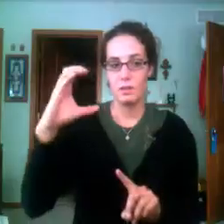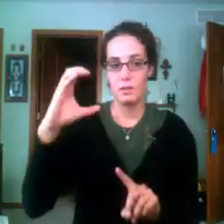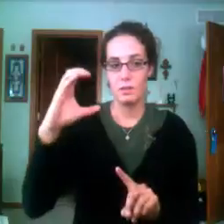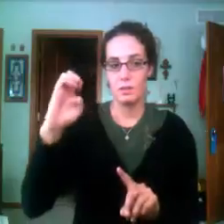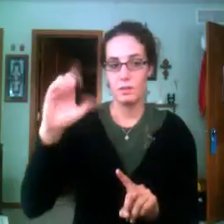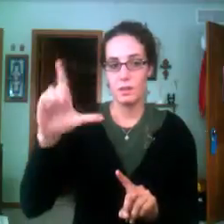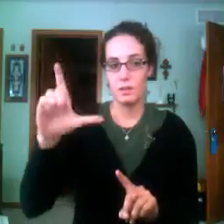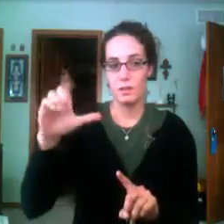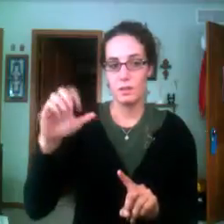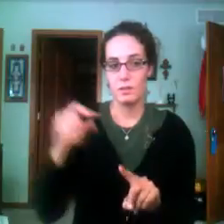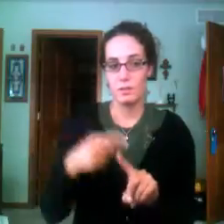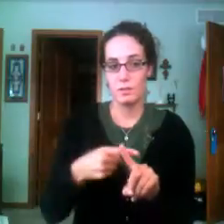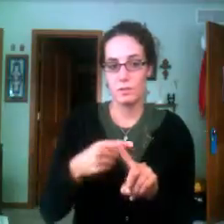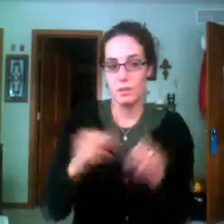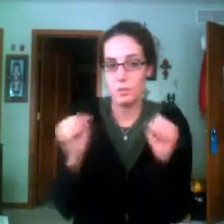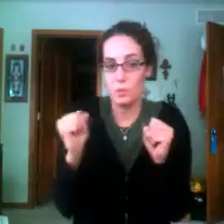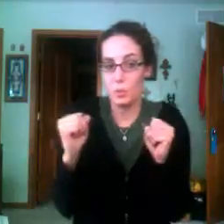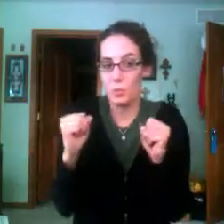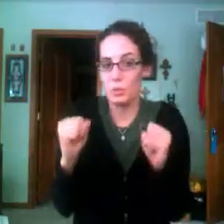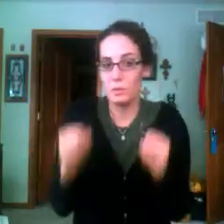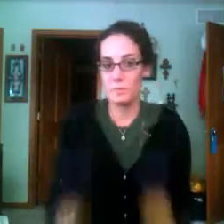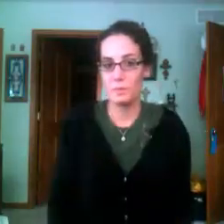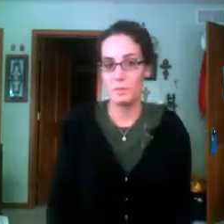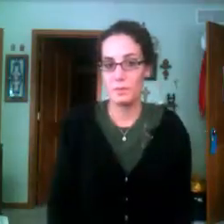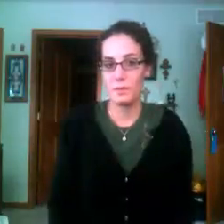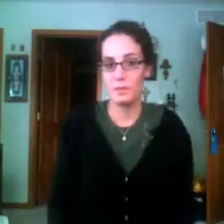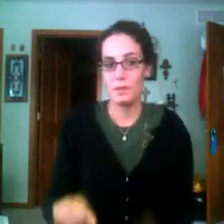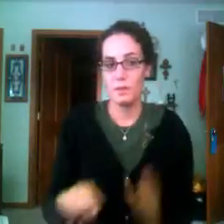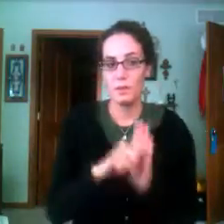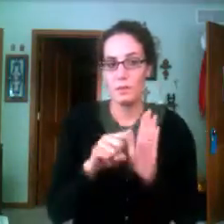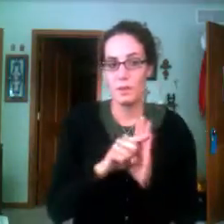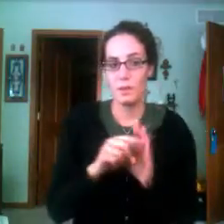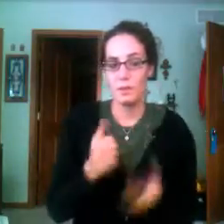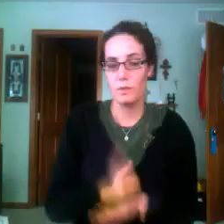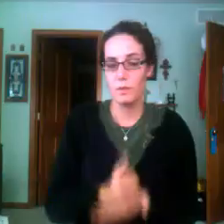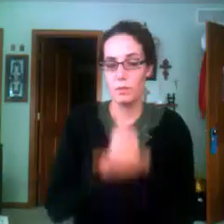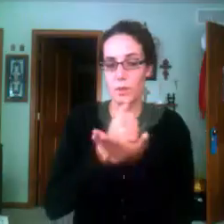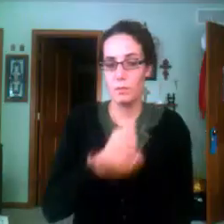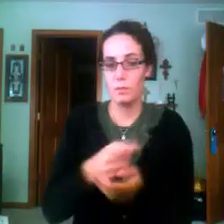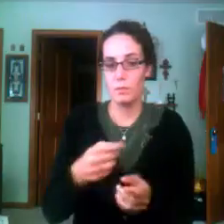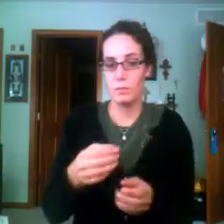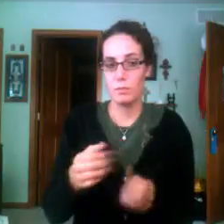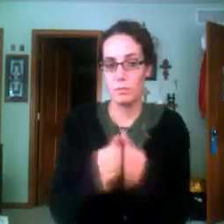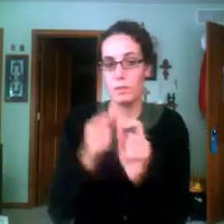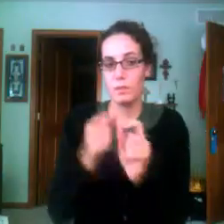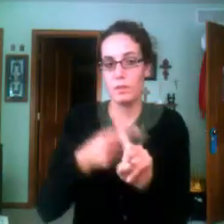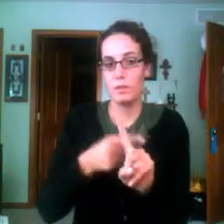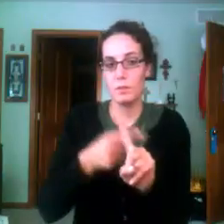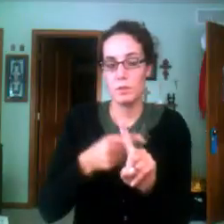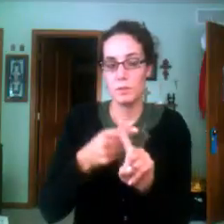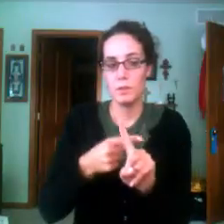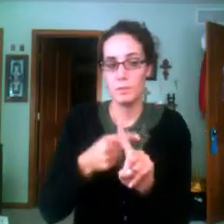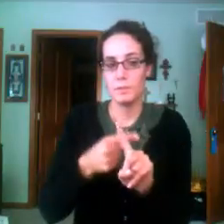So it is important to have negative numbers, for example, with temperature. The lower it gets, the colder it is, so the more negative the number.